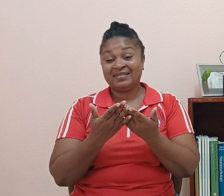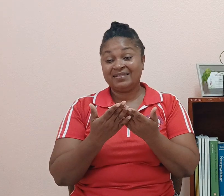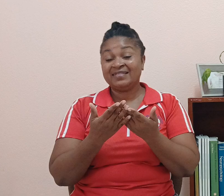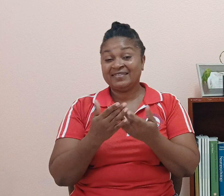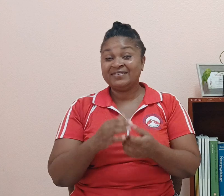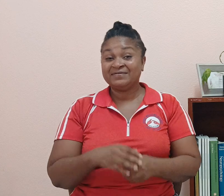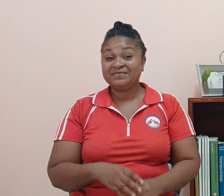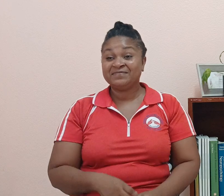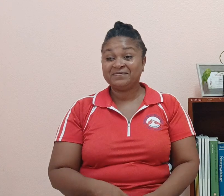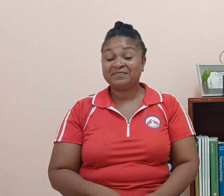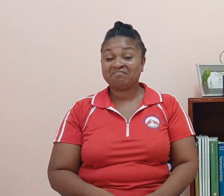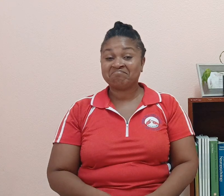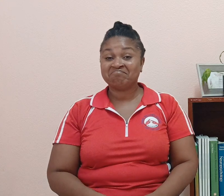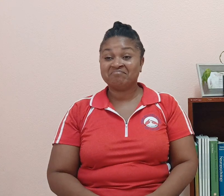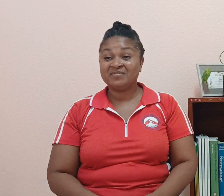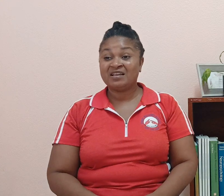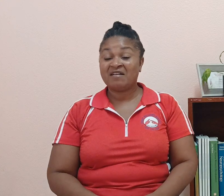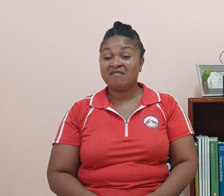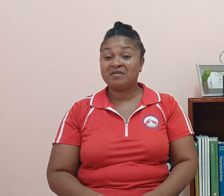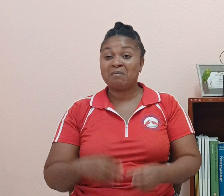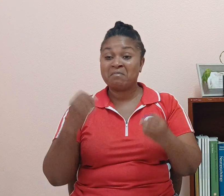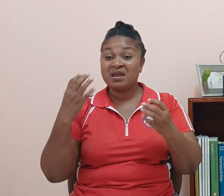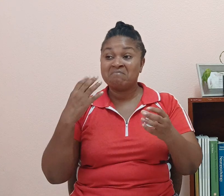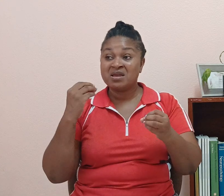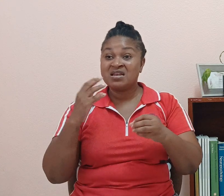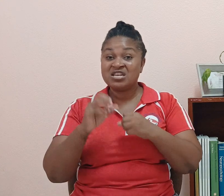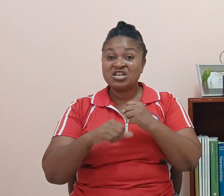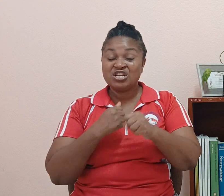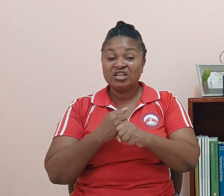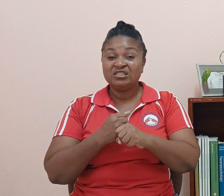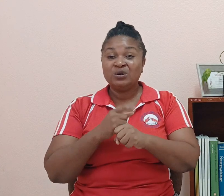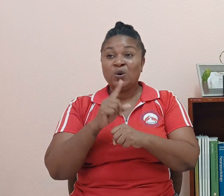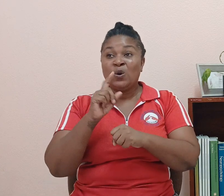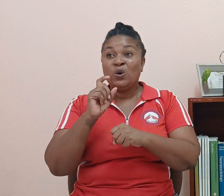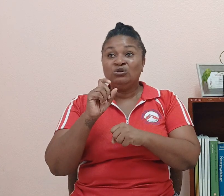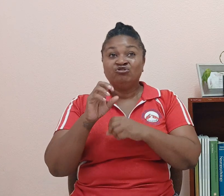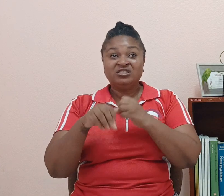After hundreds of years and several generations,